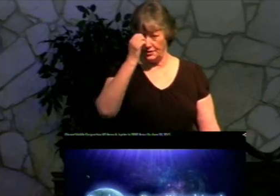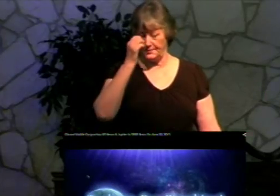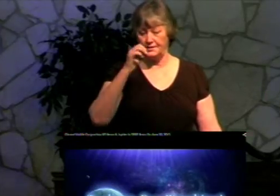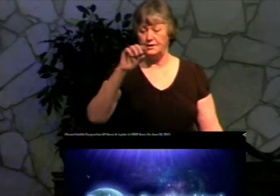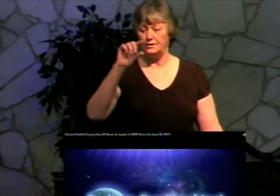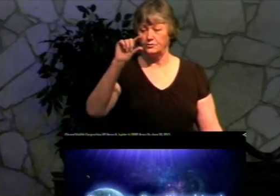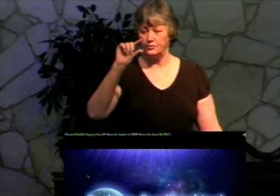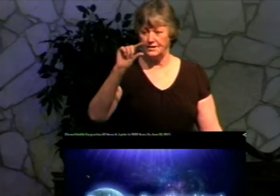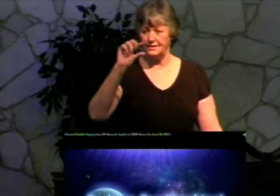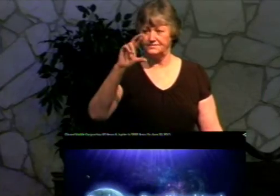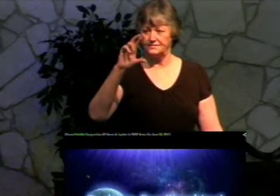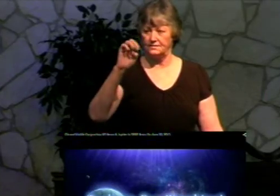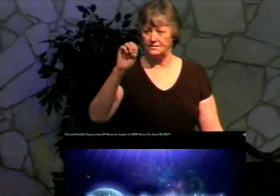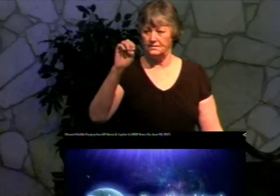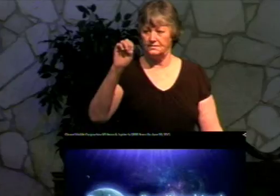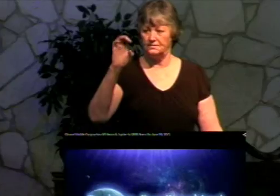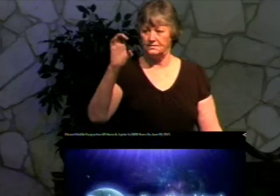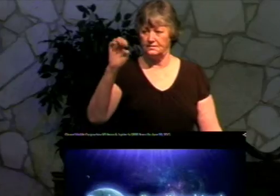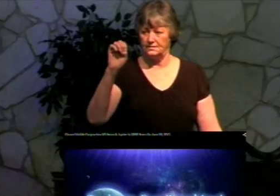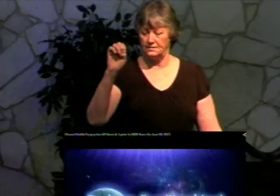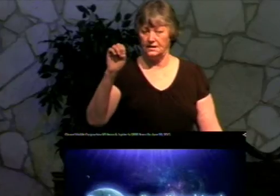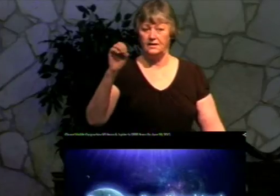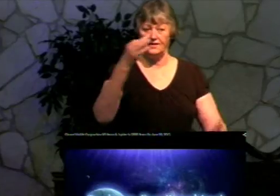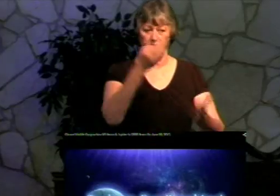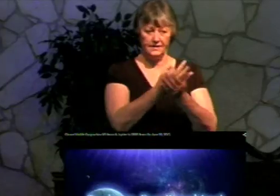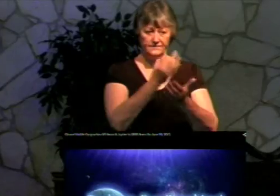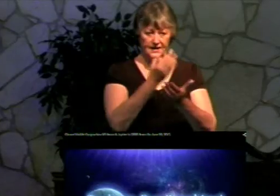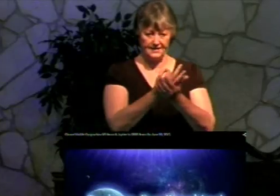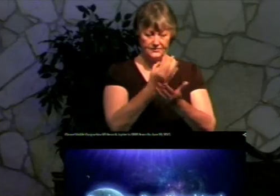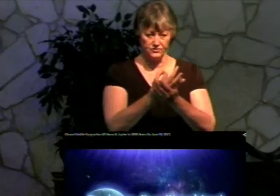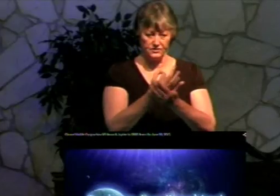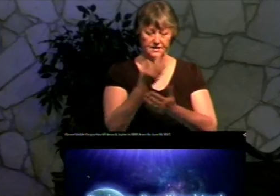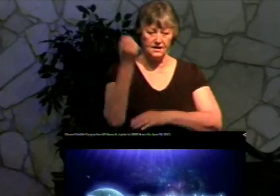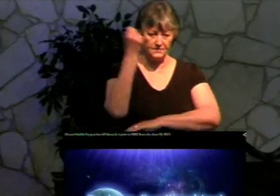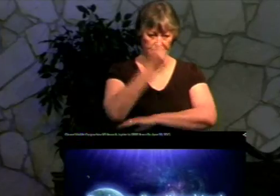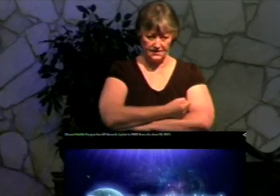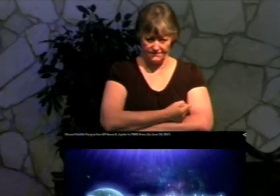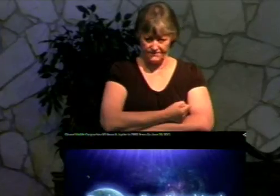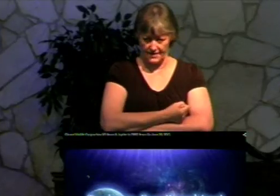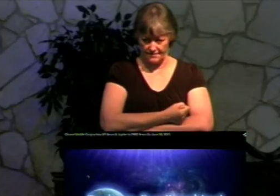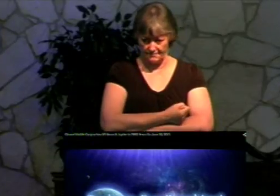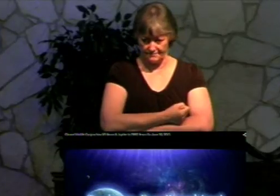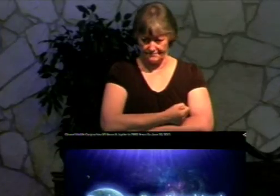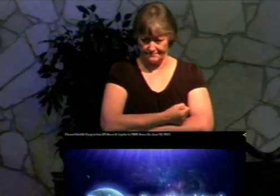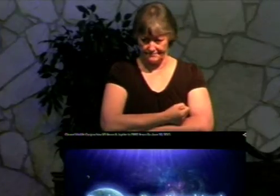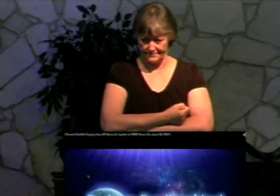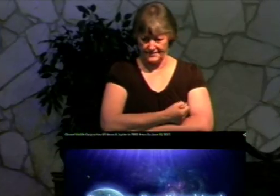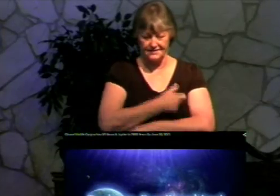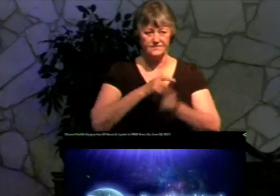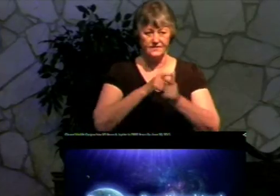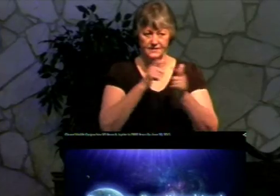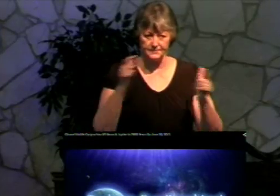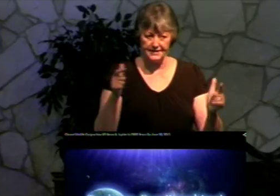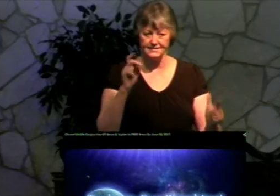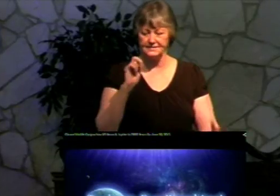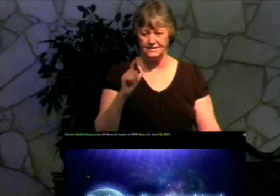in Europe, Greece, their financial economy fell. It's a very big